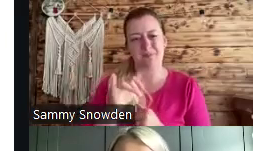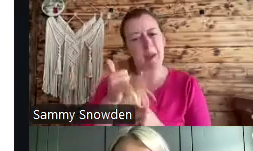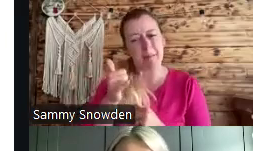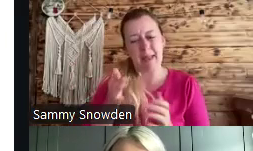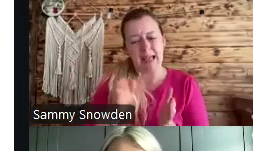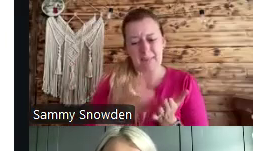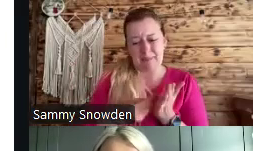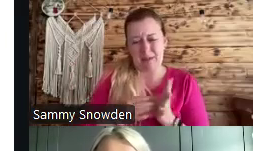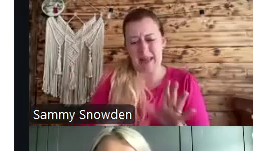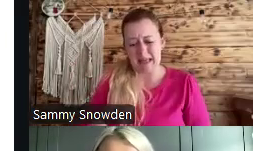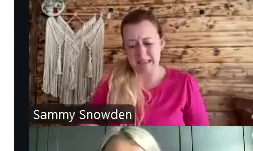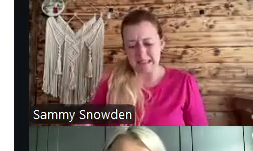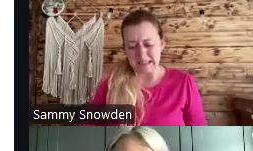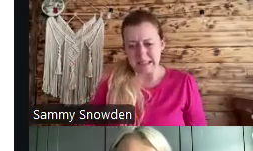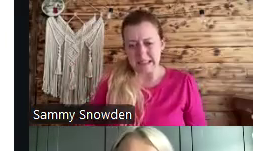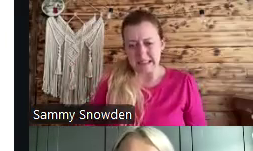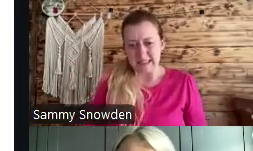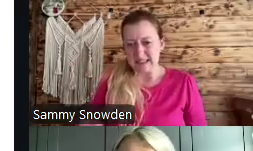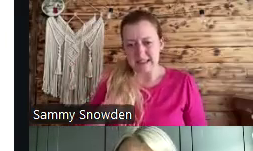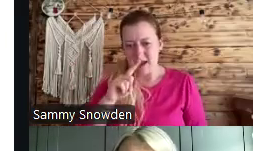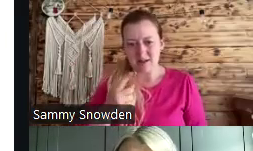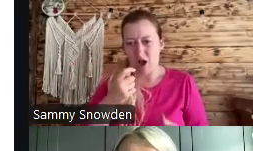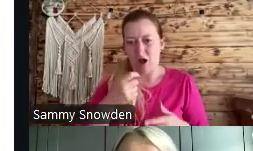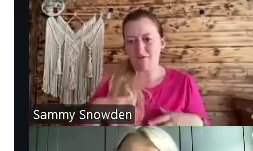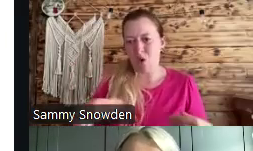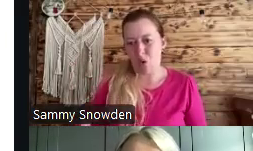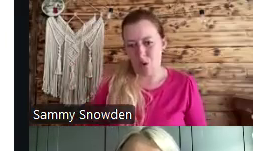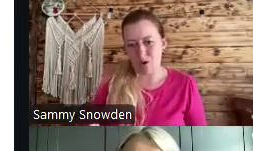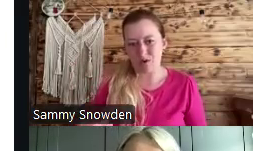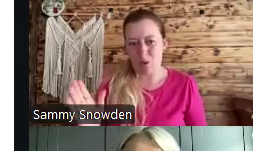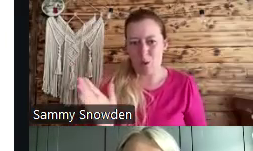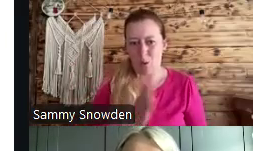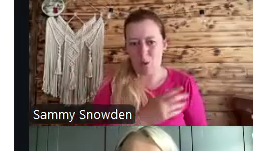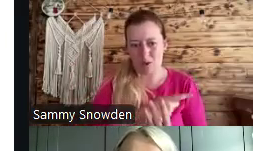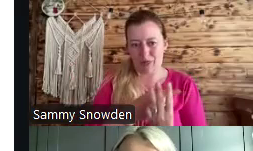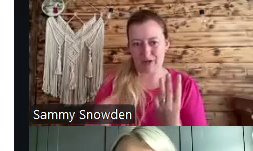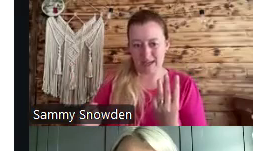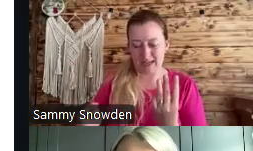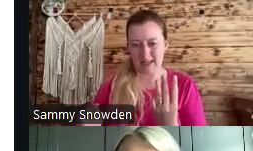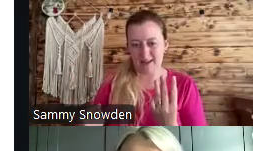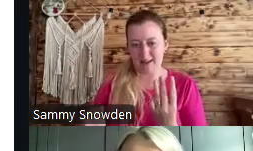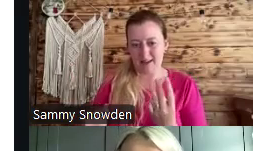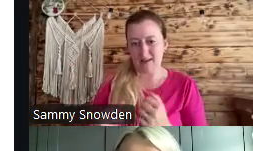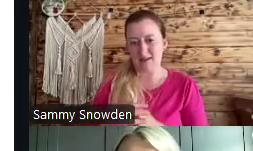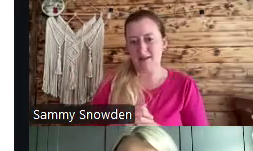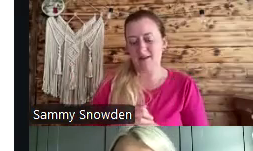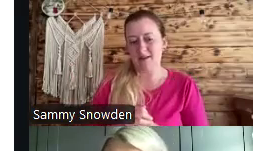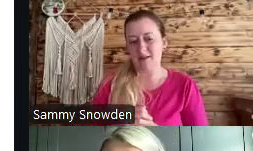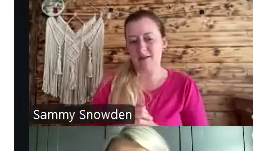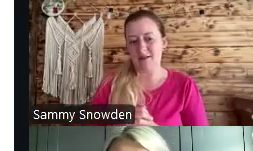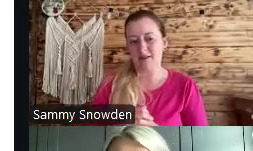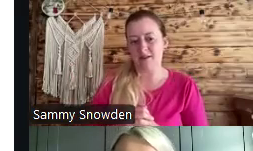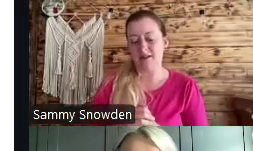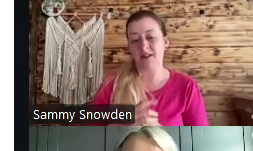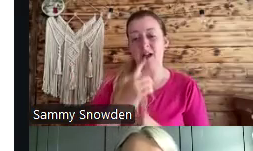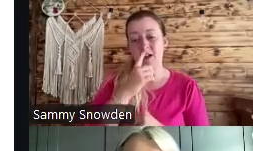a full dose, which is 4 of each, once you've filled yourself up, Boyd recommends as well that when we're all healthy